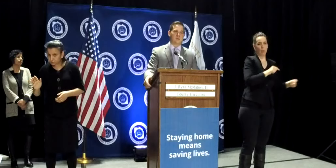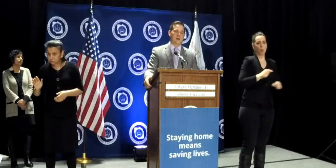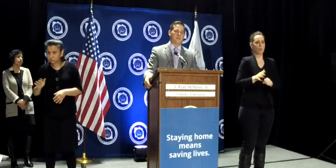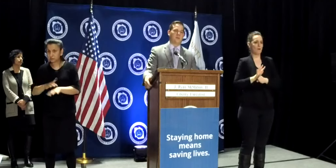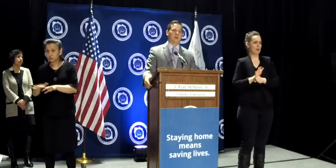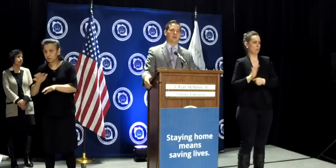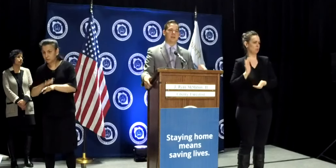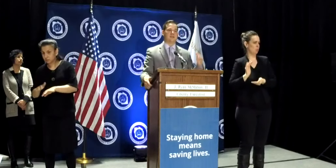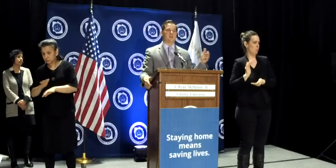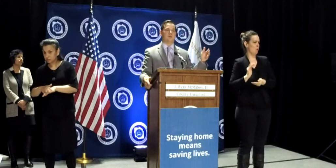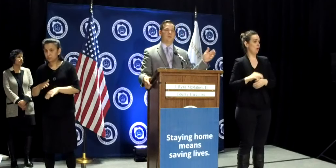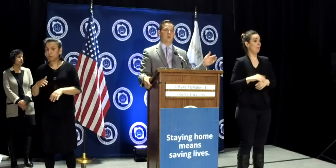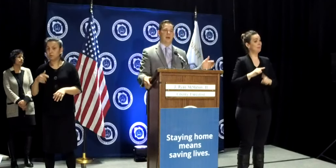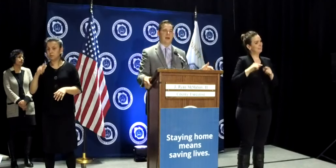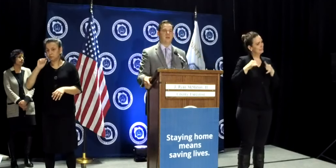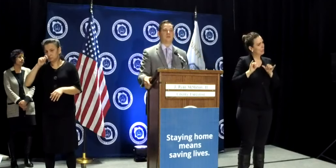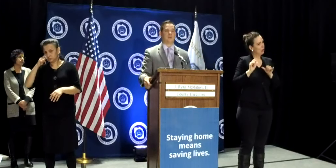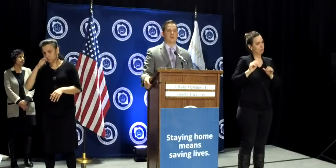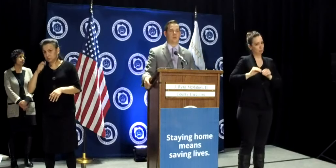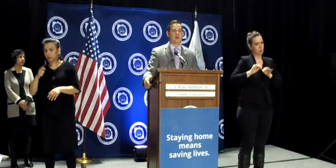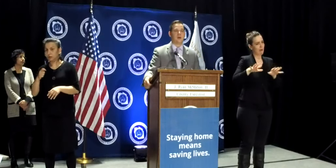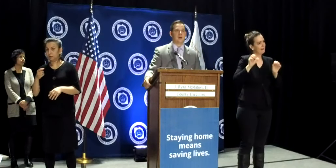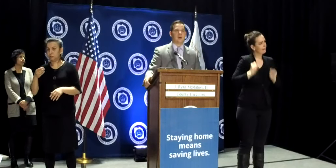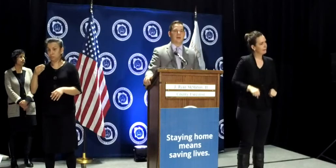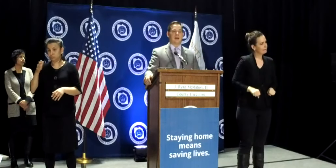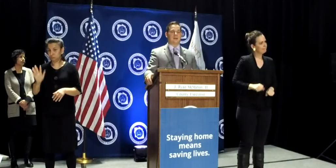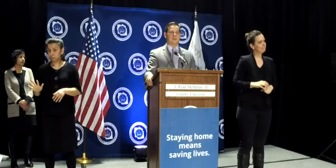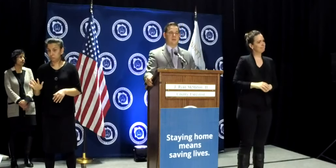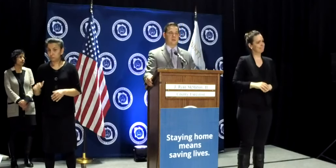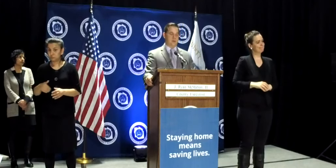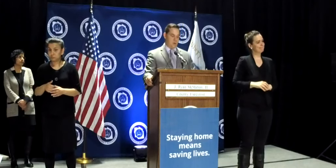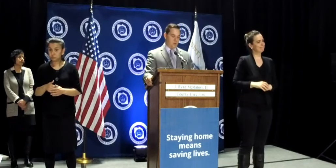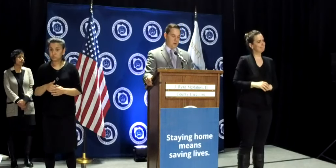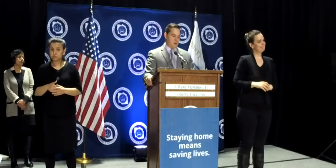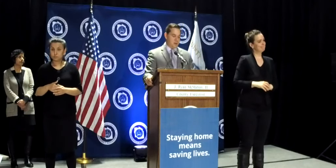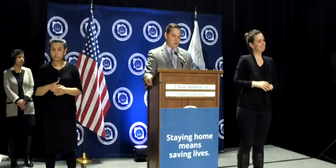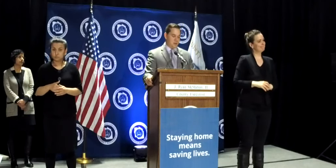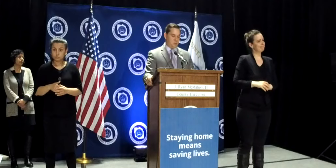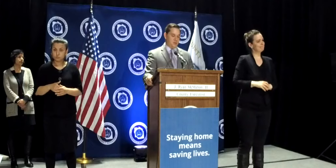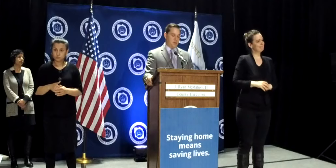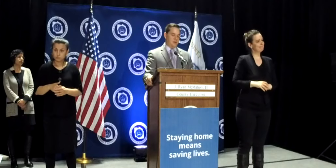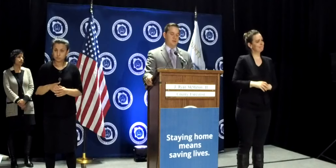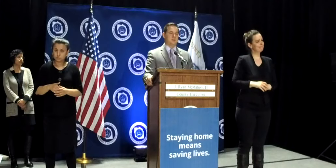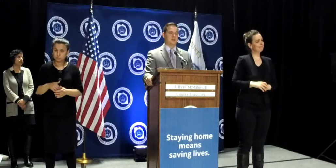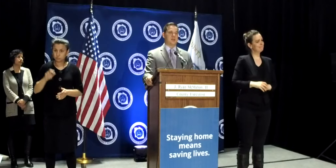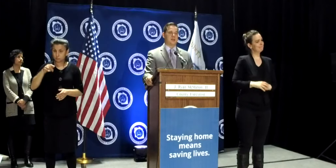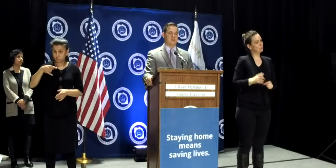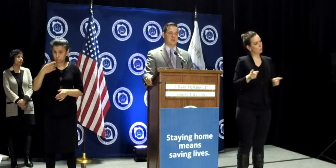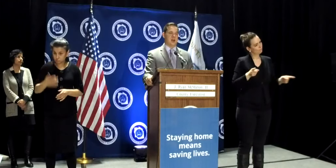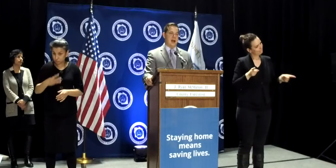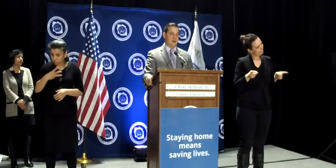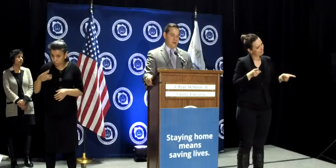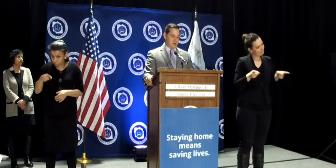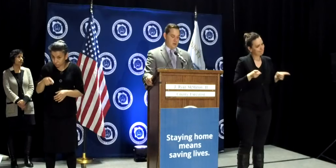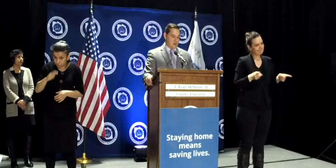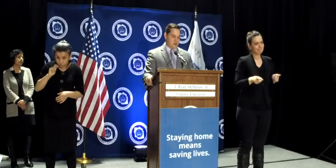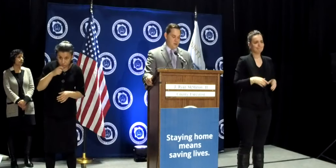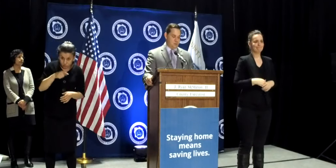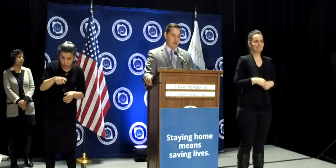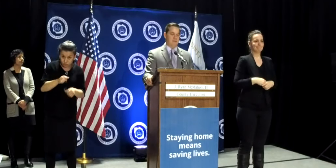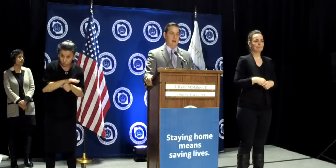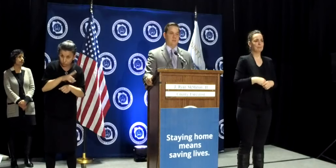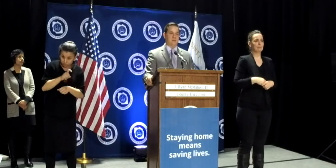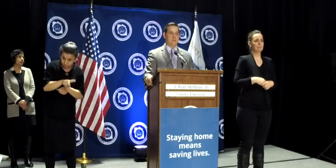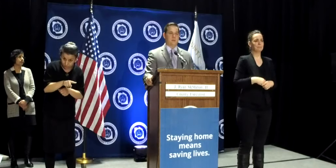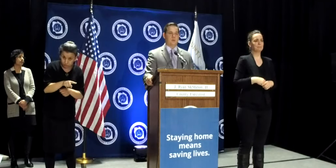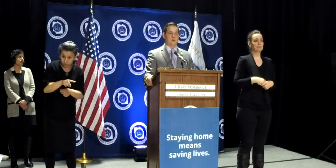because many people are getting tested before that had the flu, not necessarily COVID. The other piece why I think the percentages are higher is